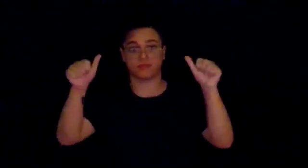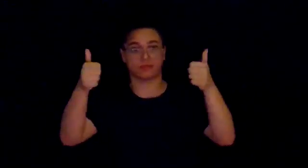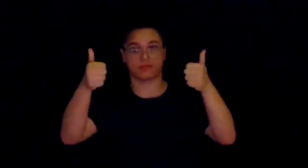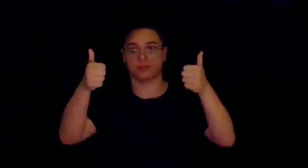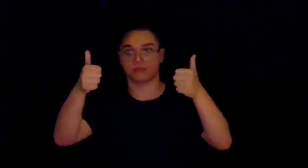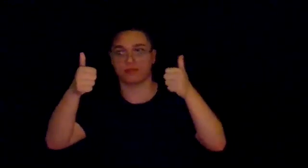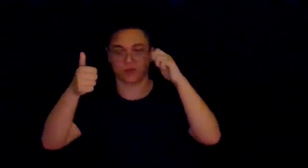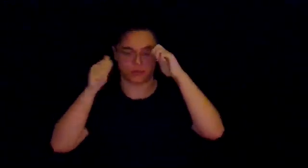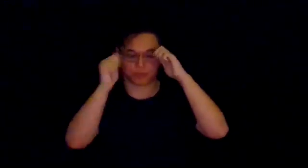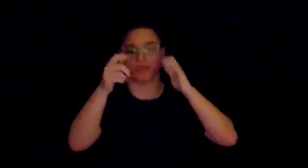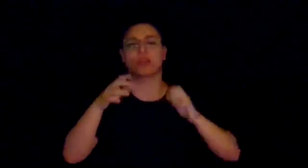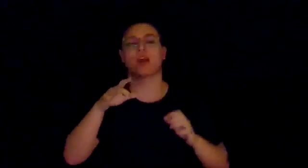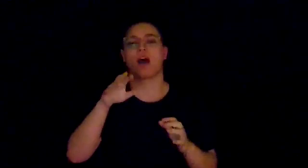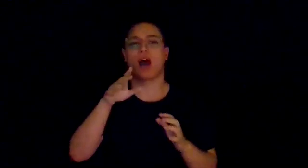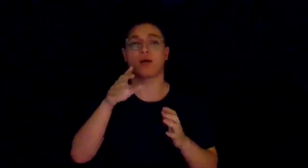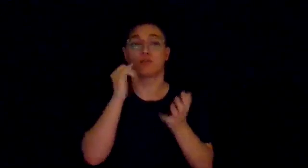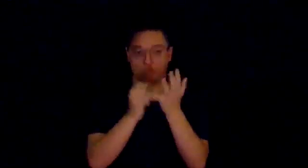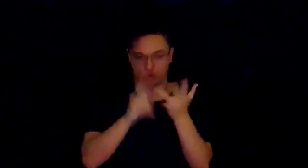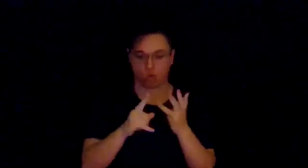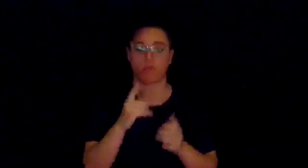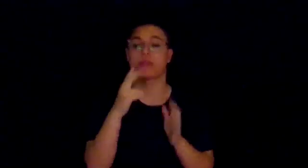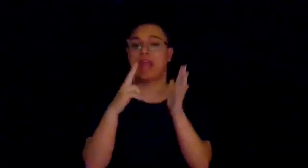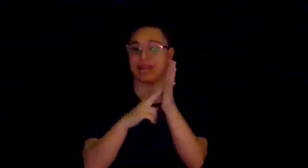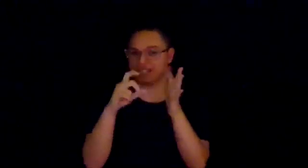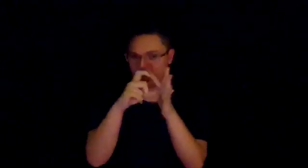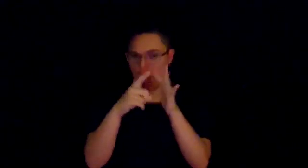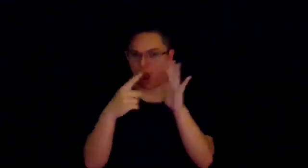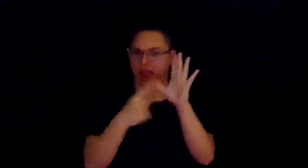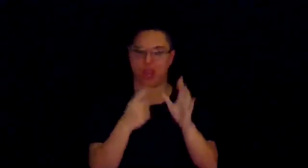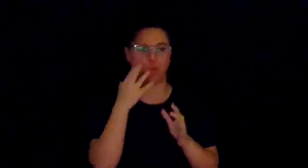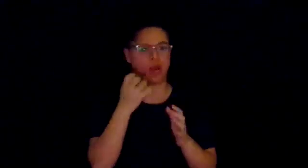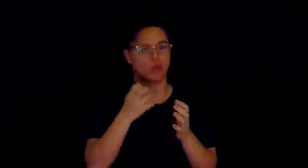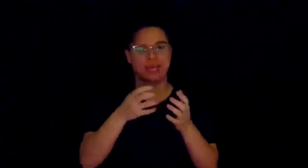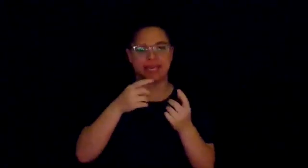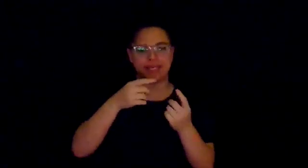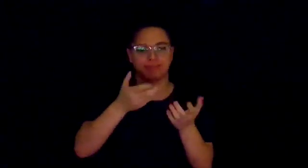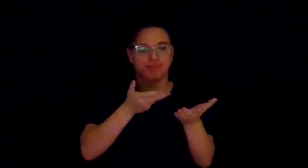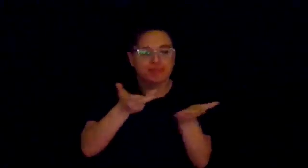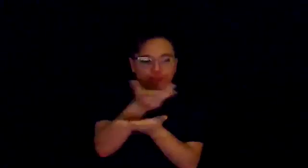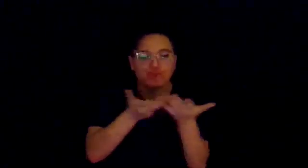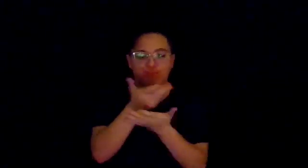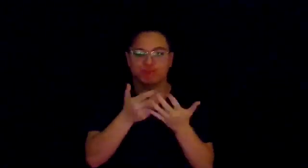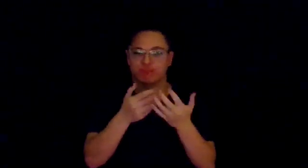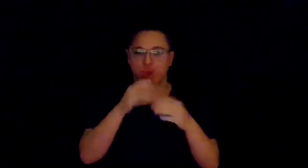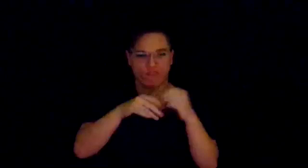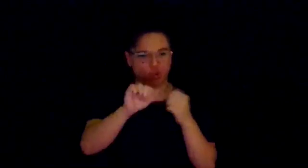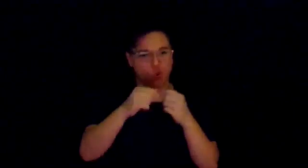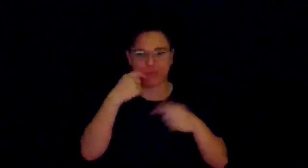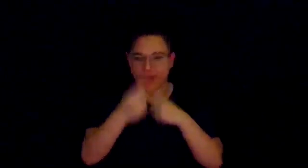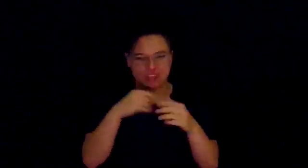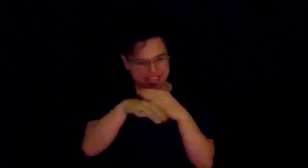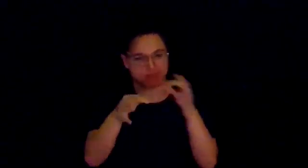Right, I'm in the middle. Is that all good? Okay, great. So the NDIA, when you